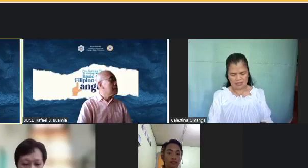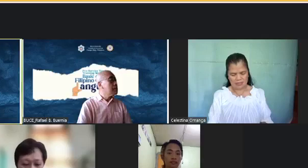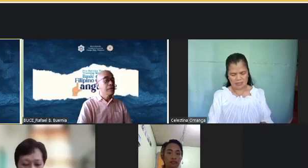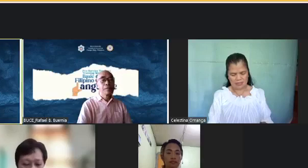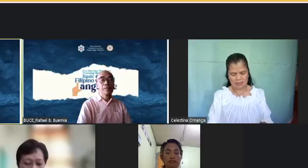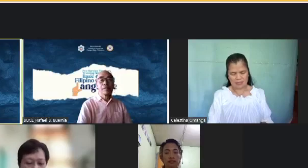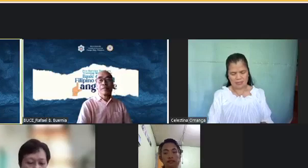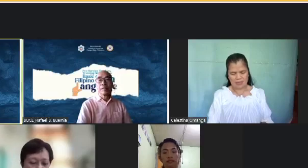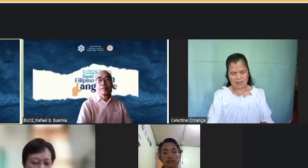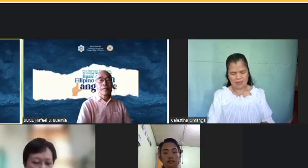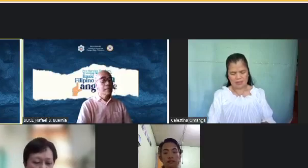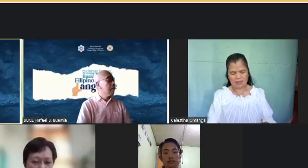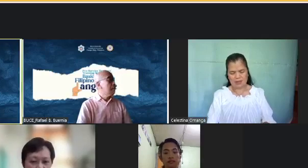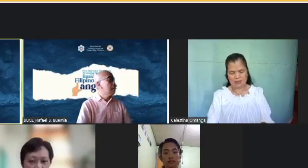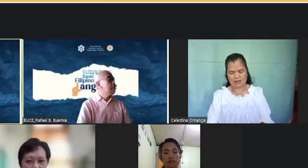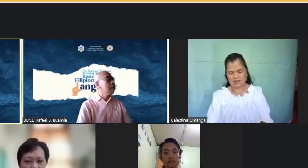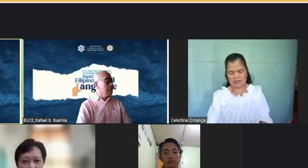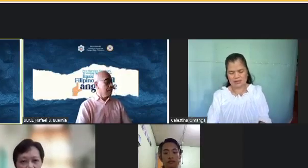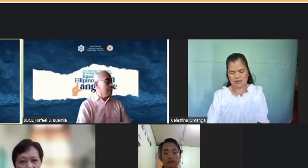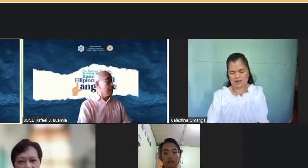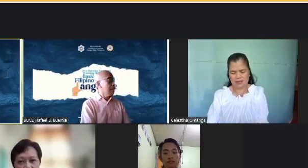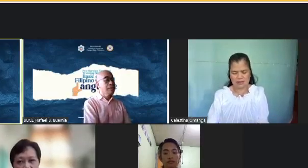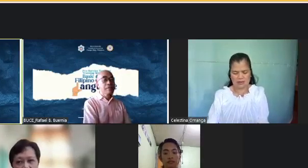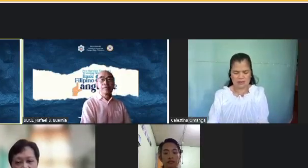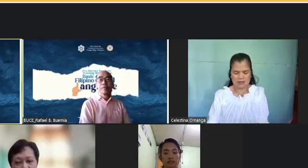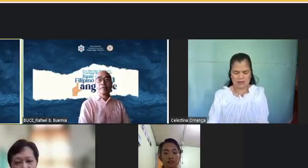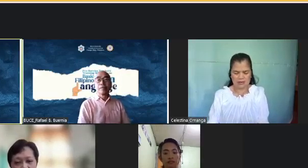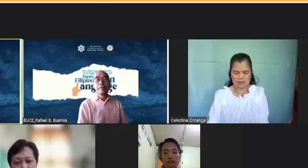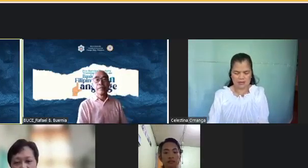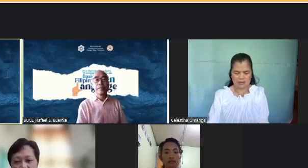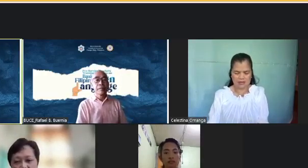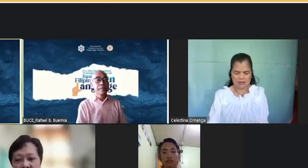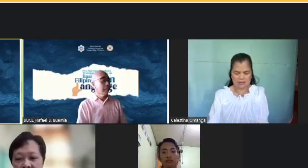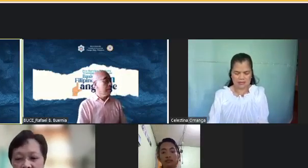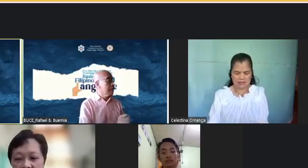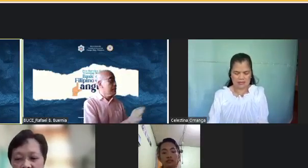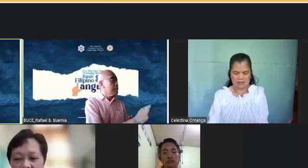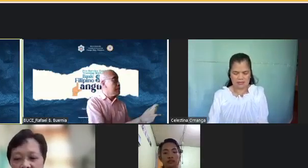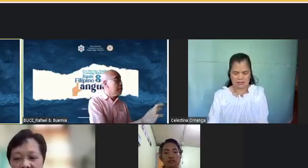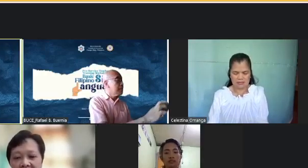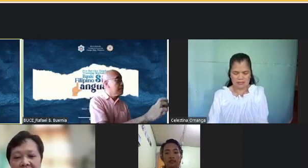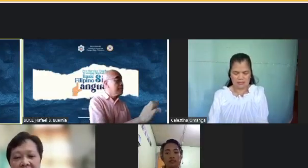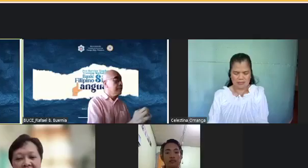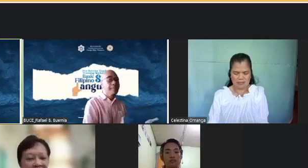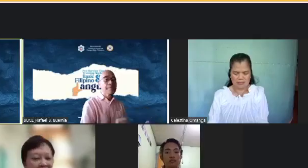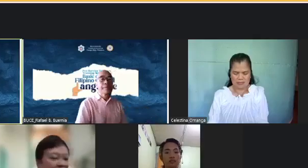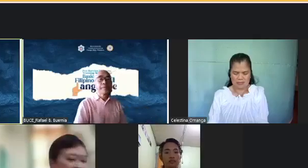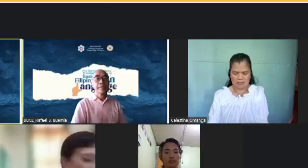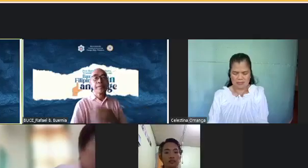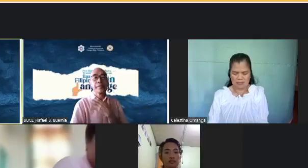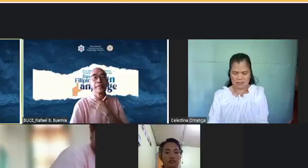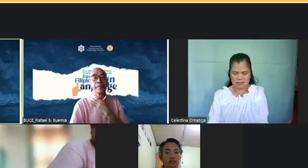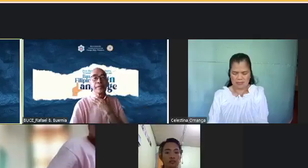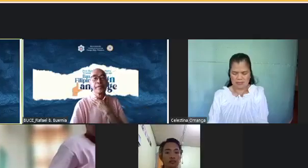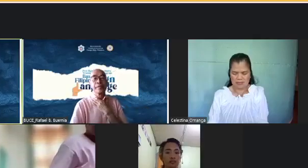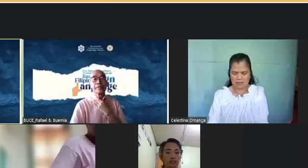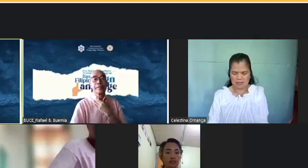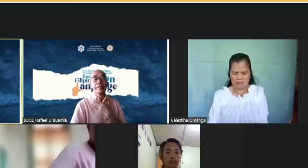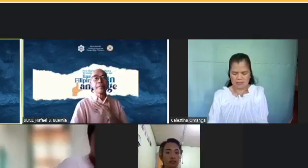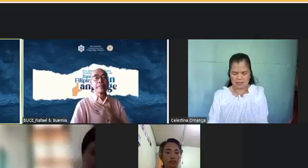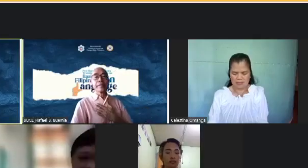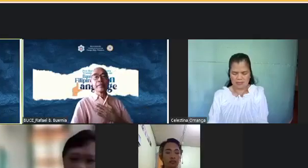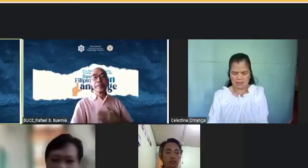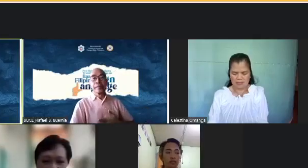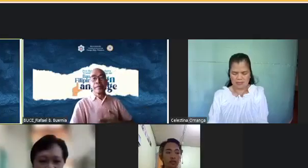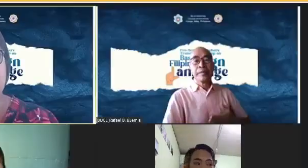The objective of this training is to enhance the capacity or